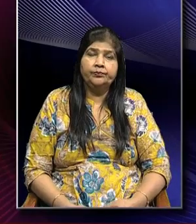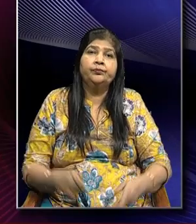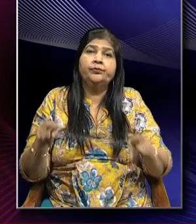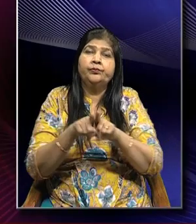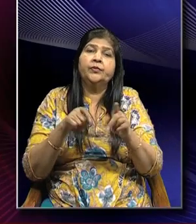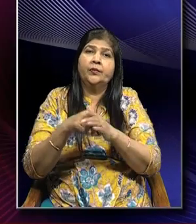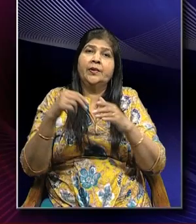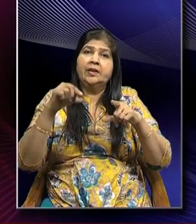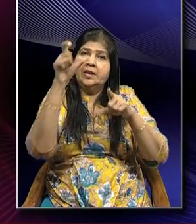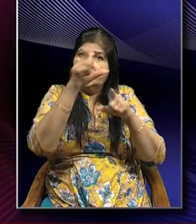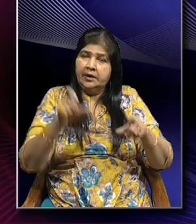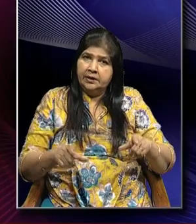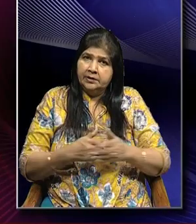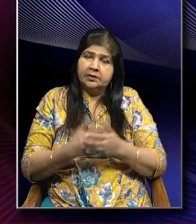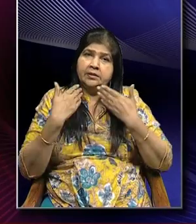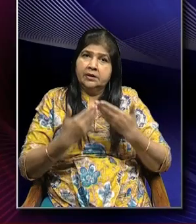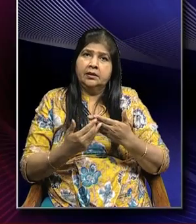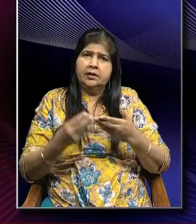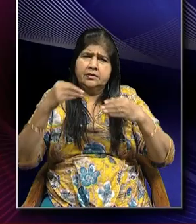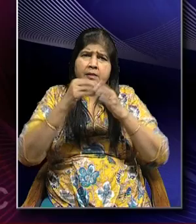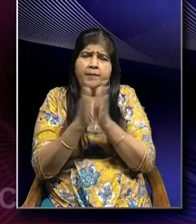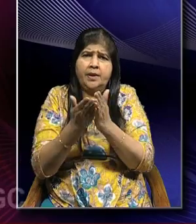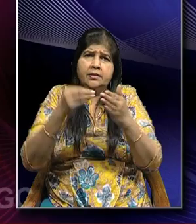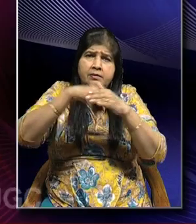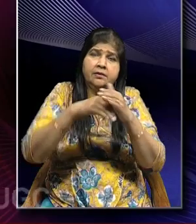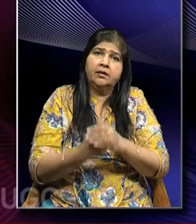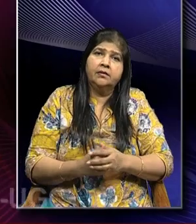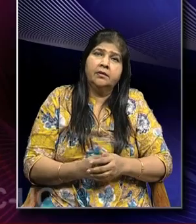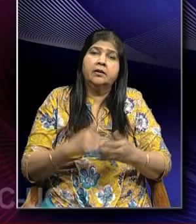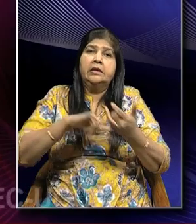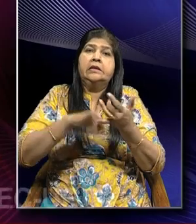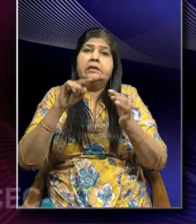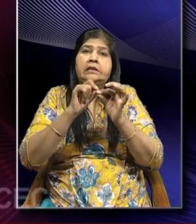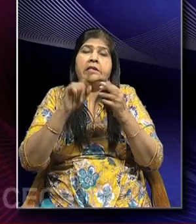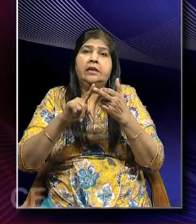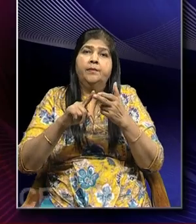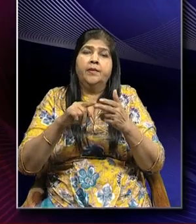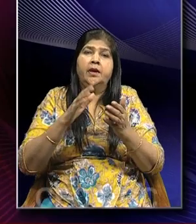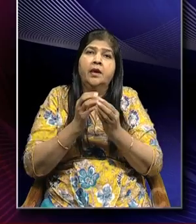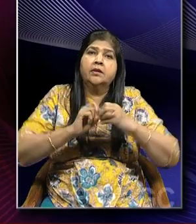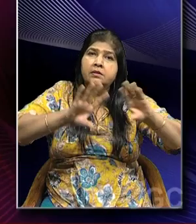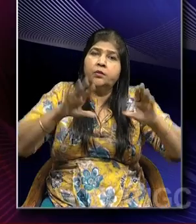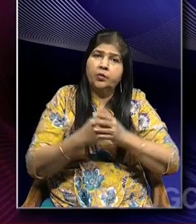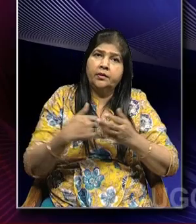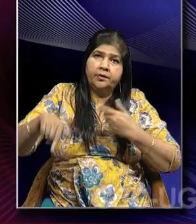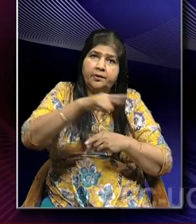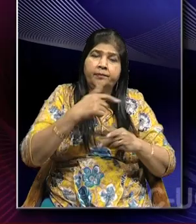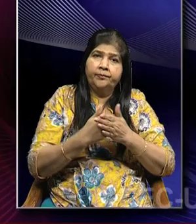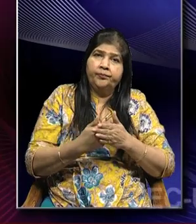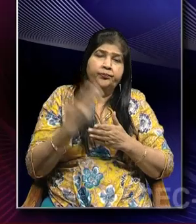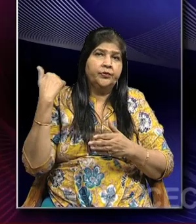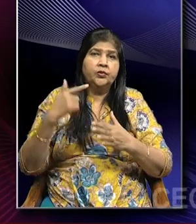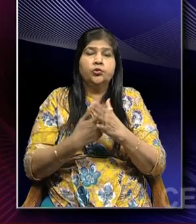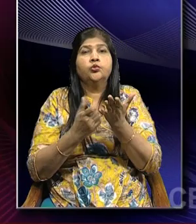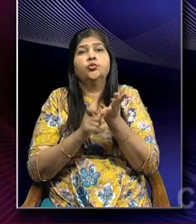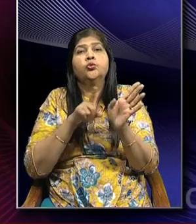these guidelines, there are certain annexures. In SEBI circular, which was circulated on July